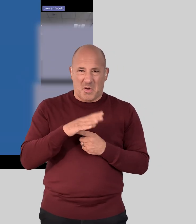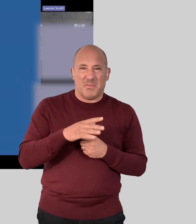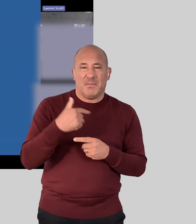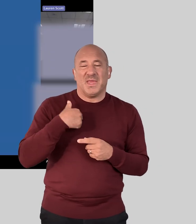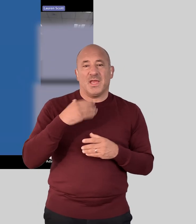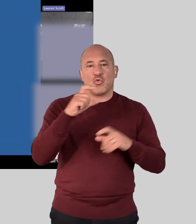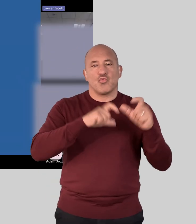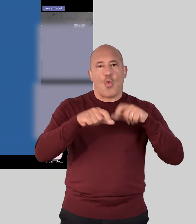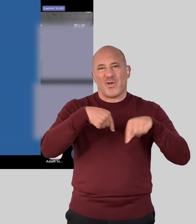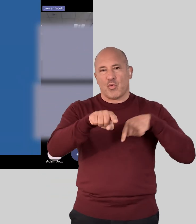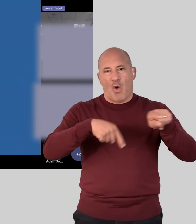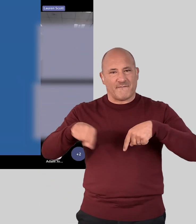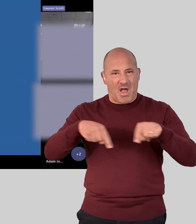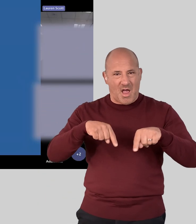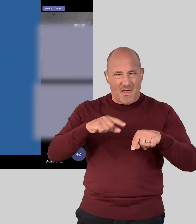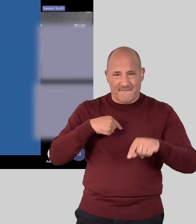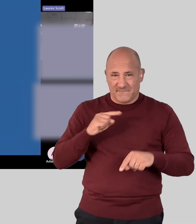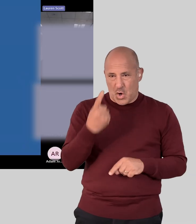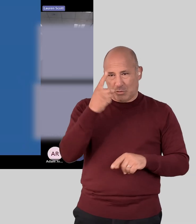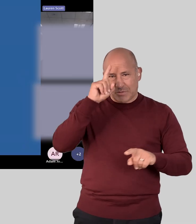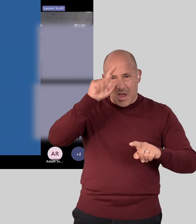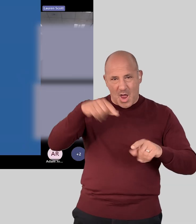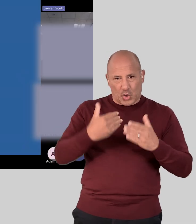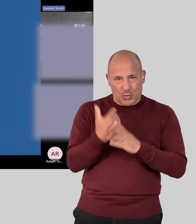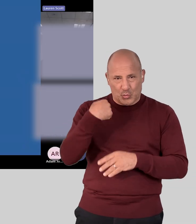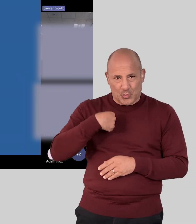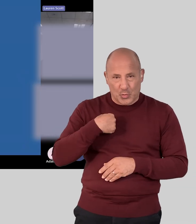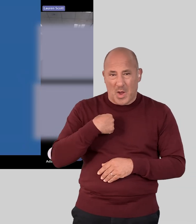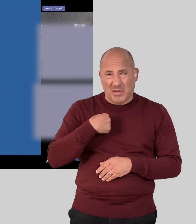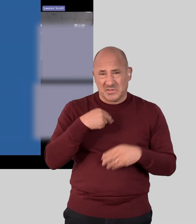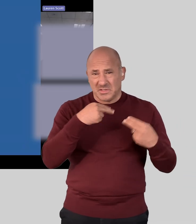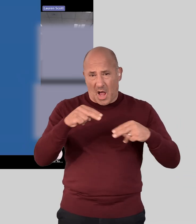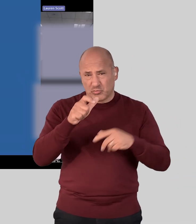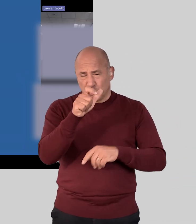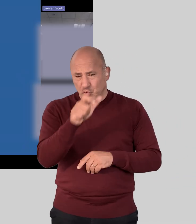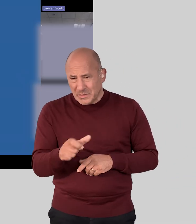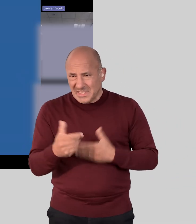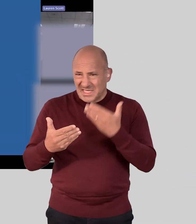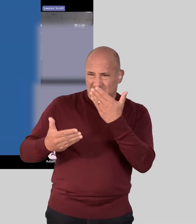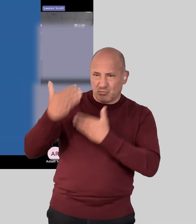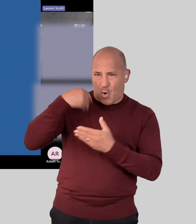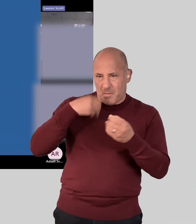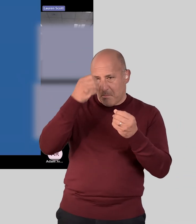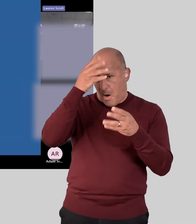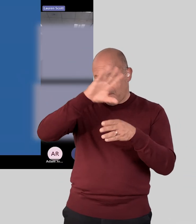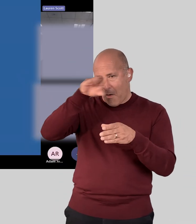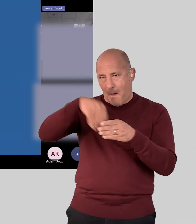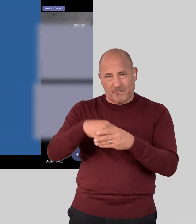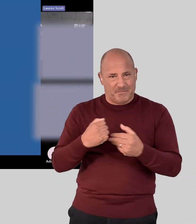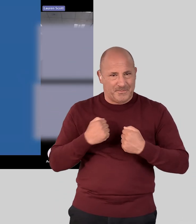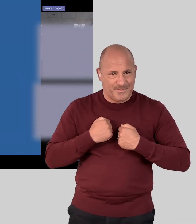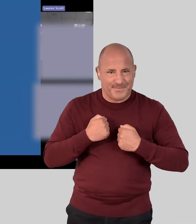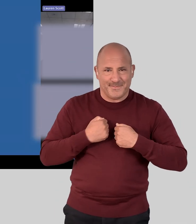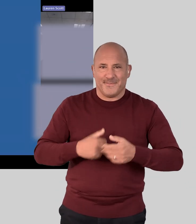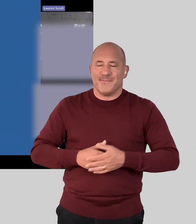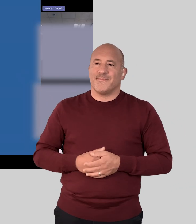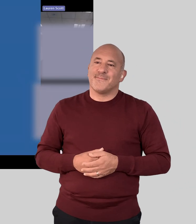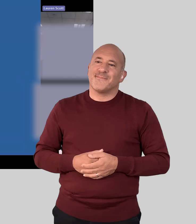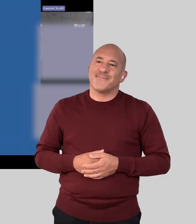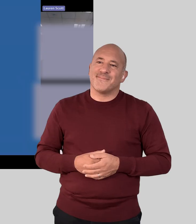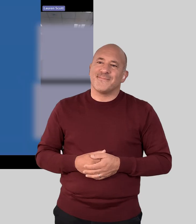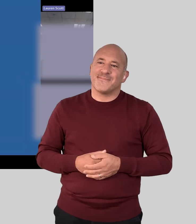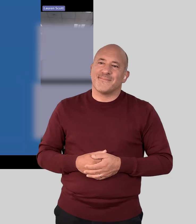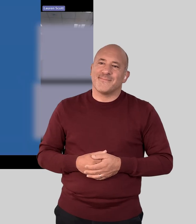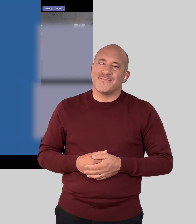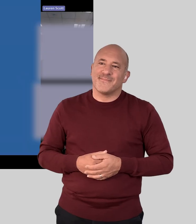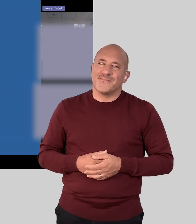hop choreographer, pioneer, and all-around dance student and